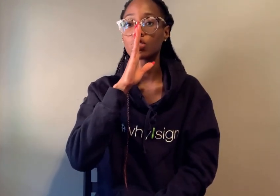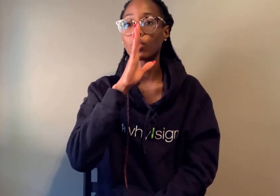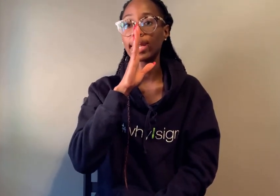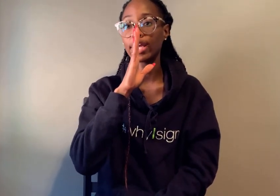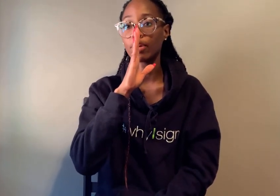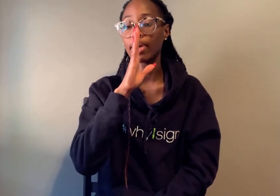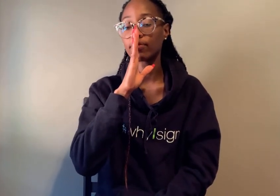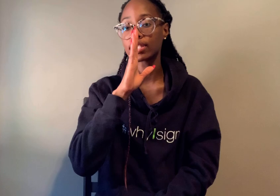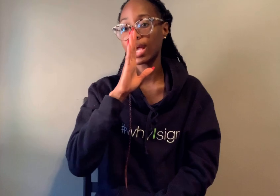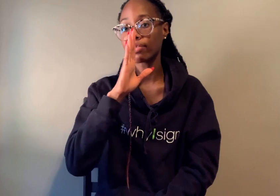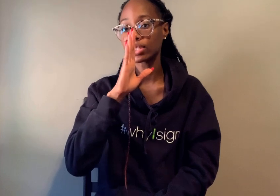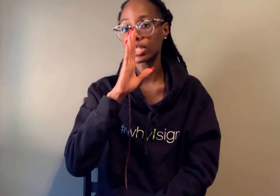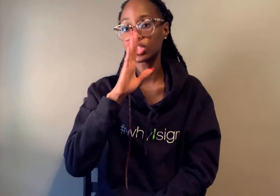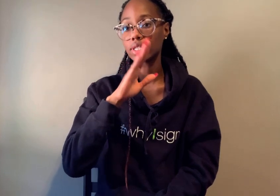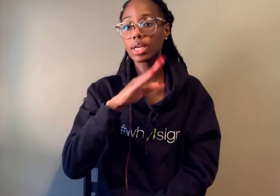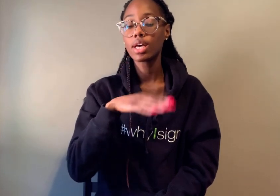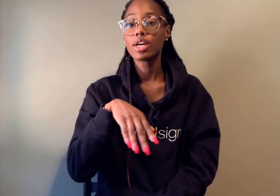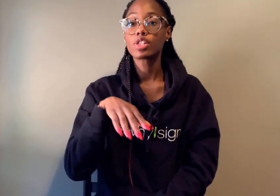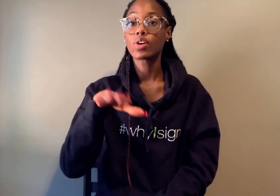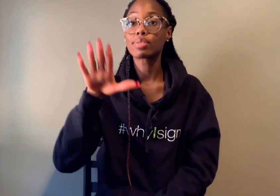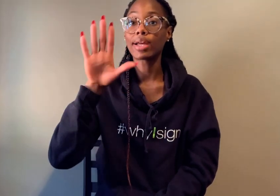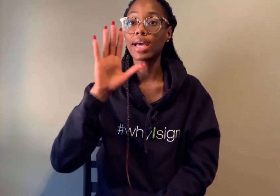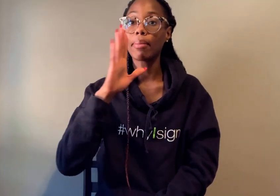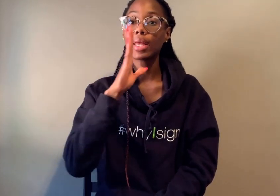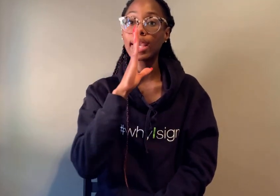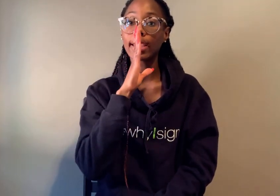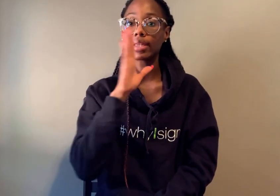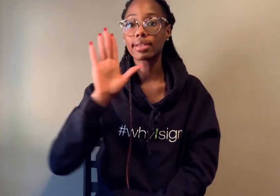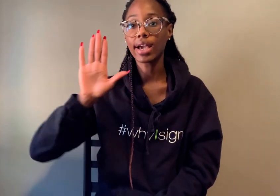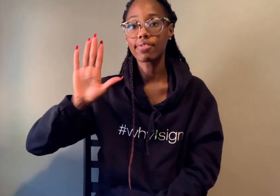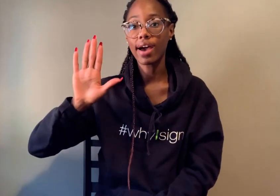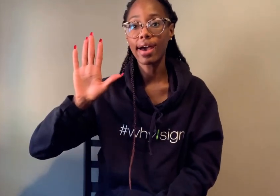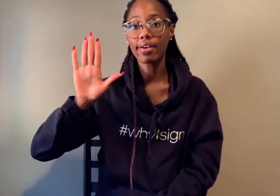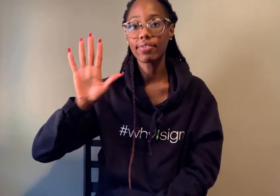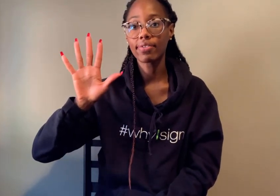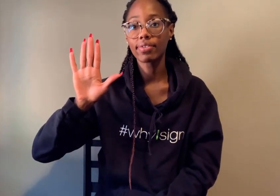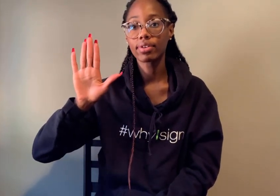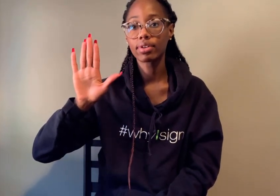right at your mouth, doesn't have to touch it. So it's my dominant hand like a 5.